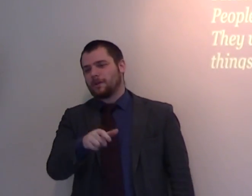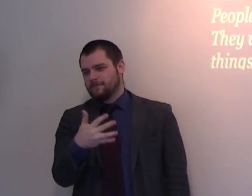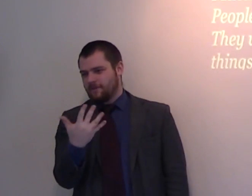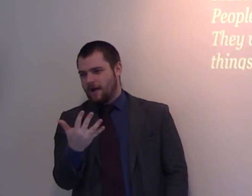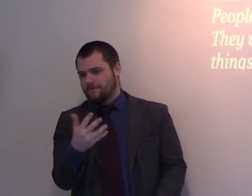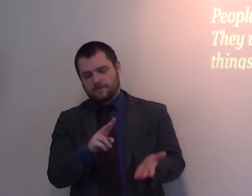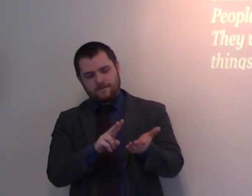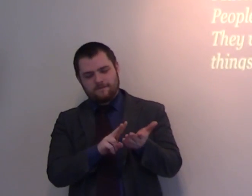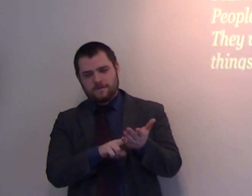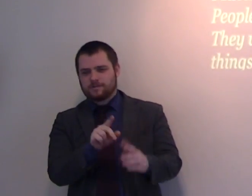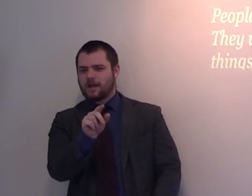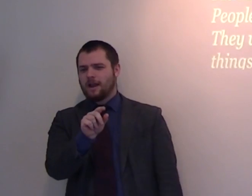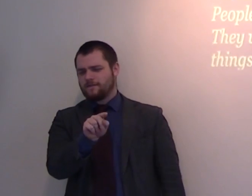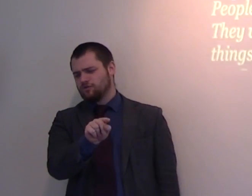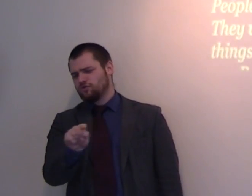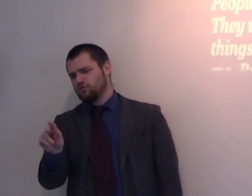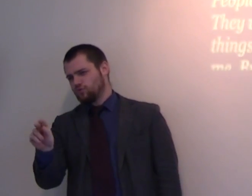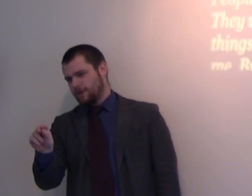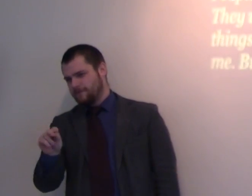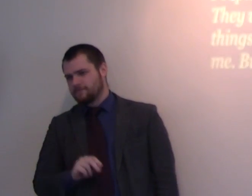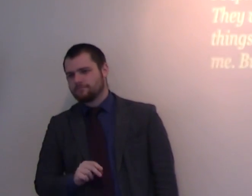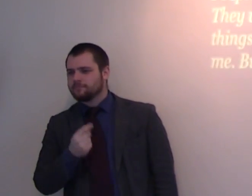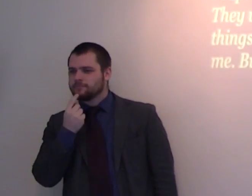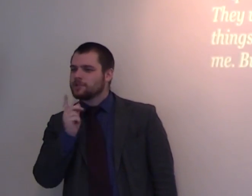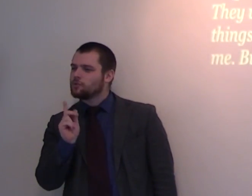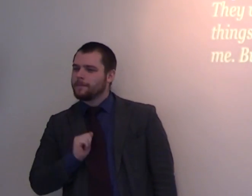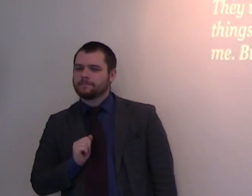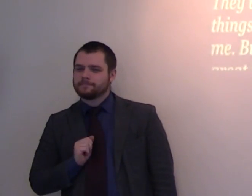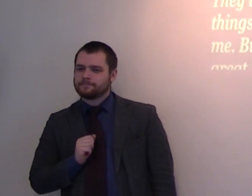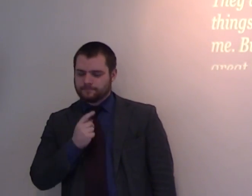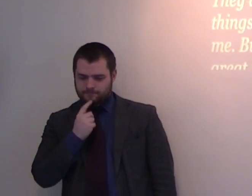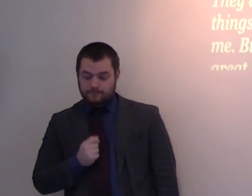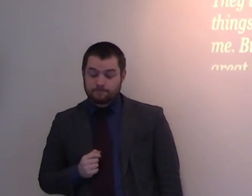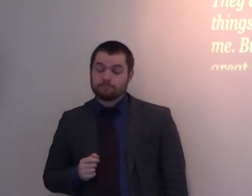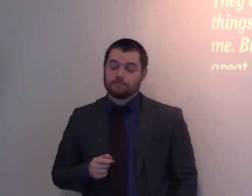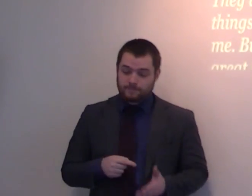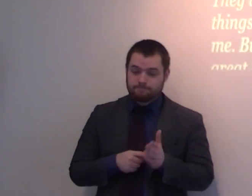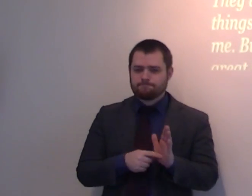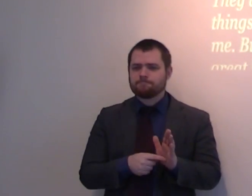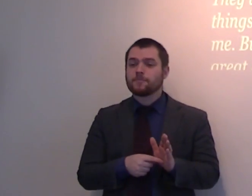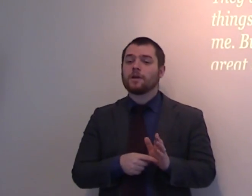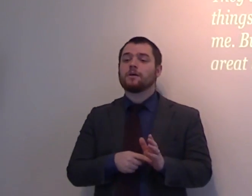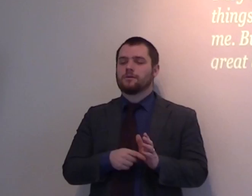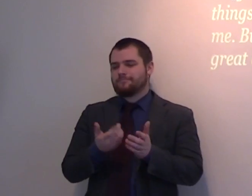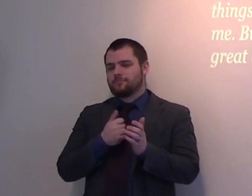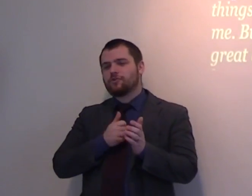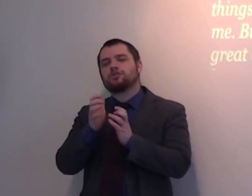5, verse 11 to 12, quote, "People will insult you and hurt you.